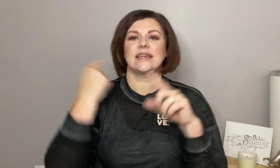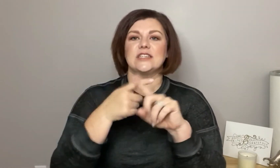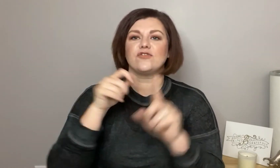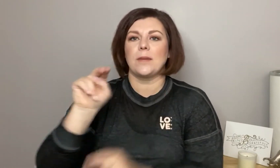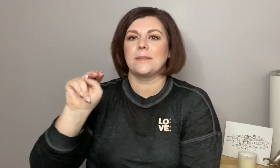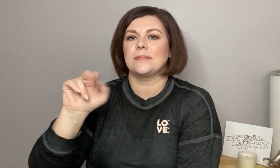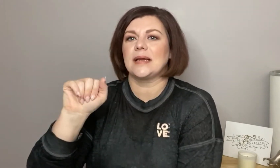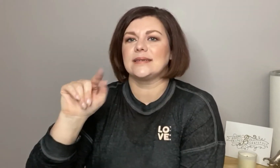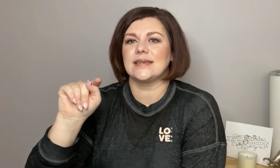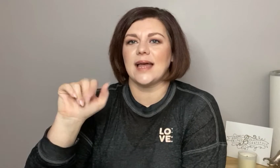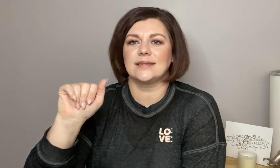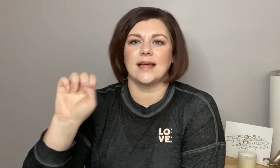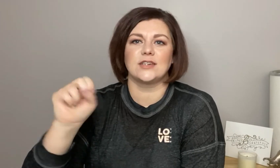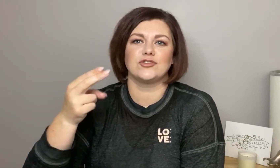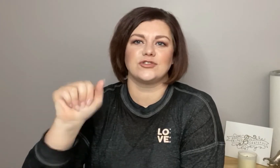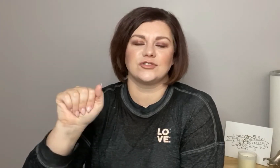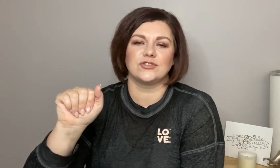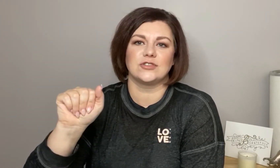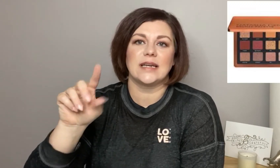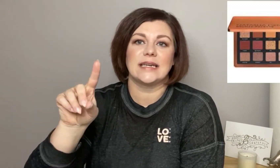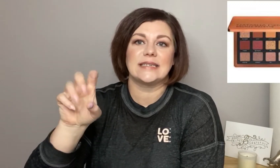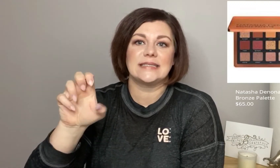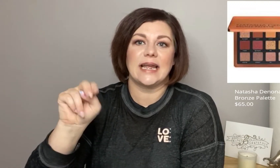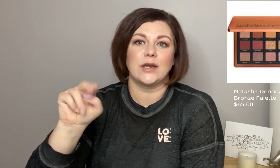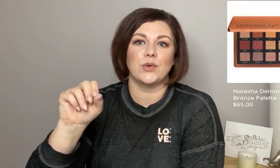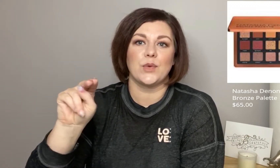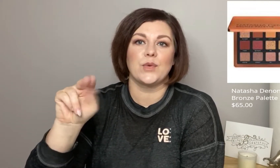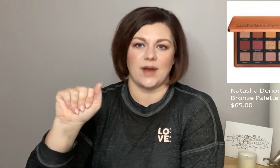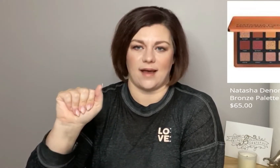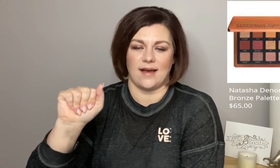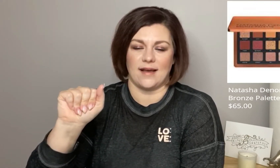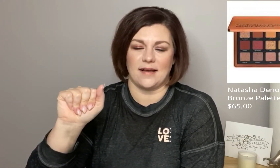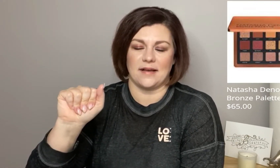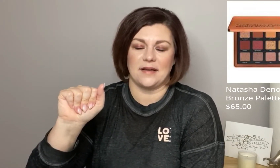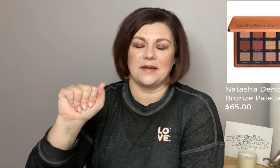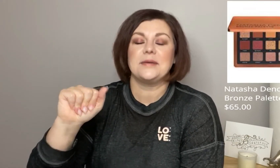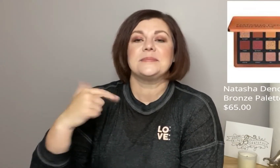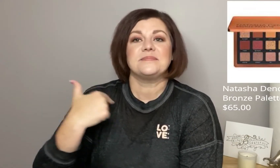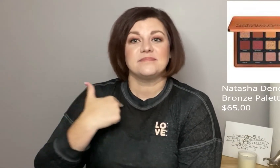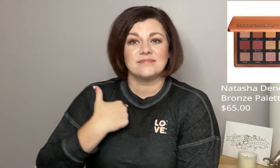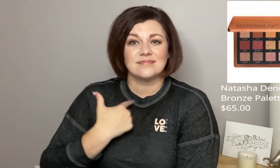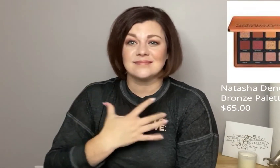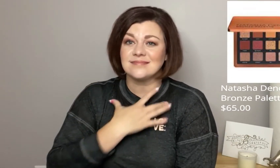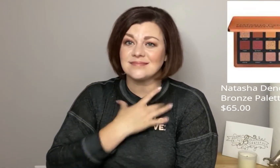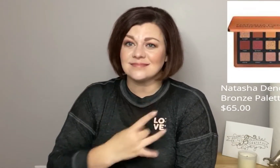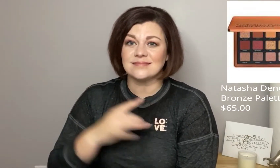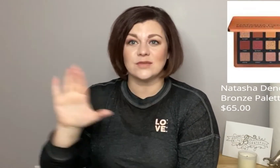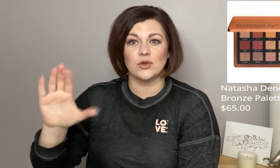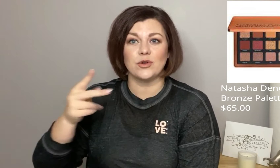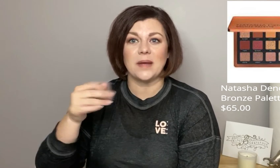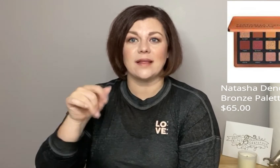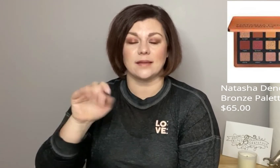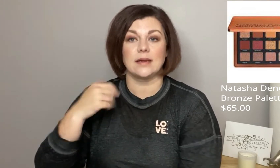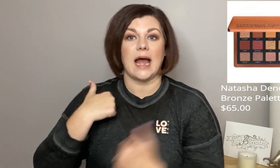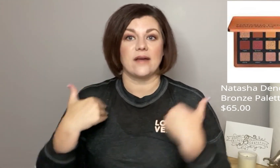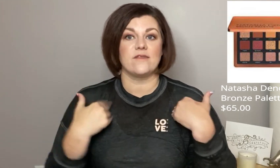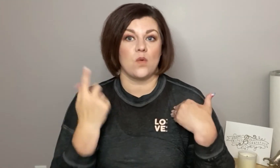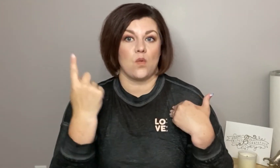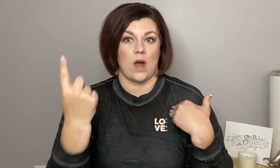Now, the last thing that I would add is Natasha Denona, the bronze palette. I have